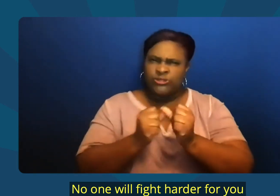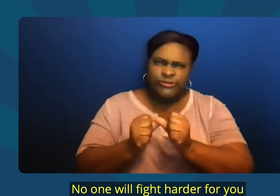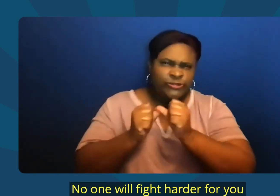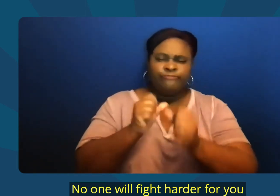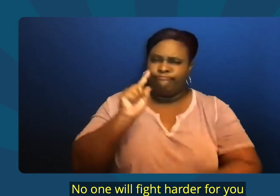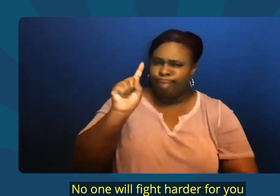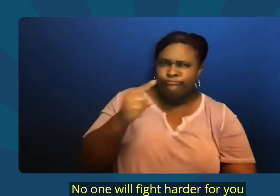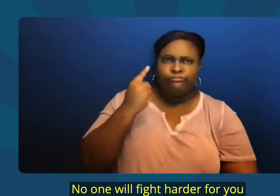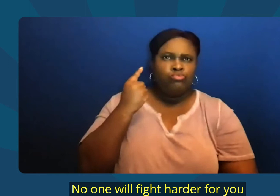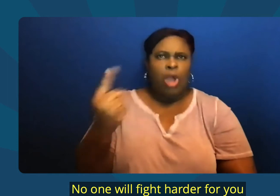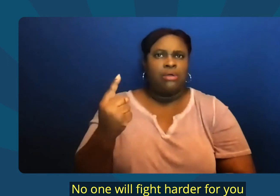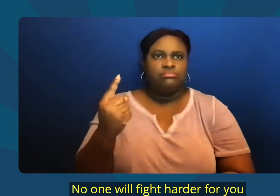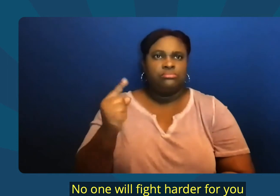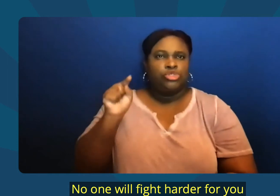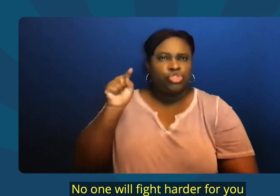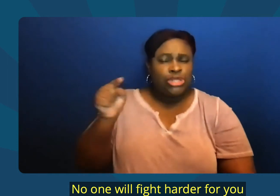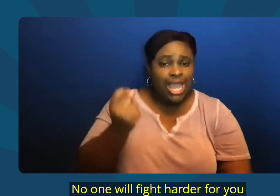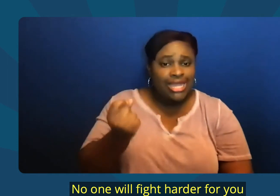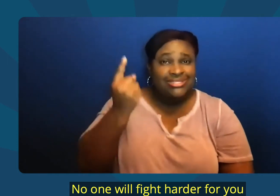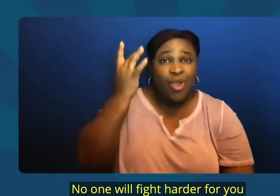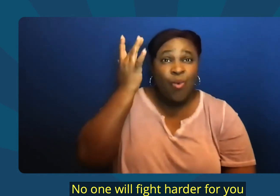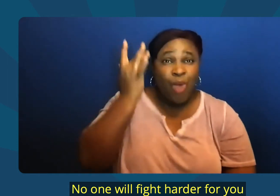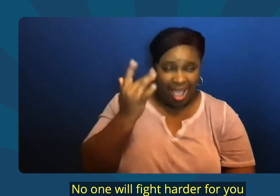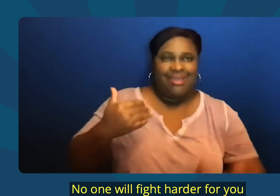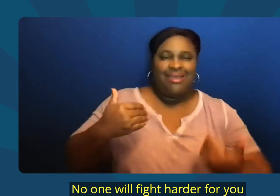No one will fight harder for you than Joanna.